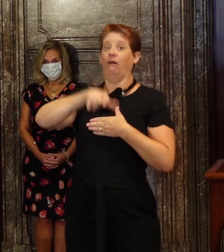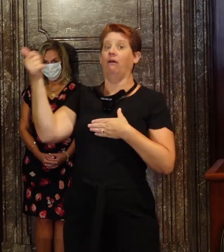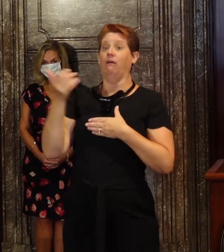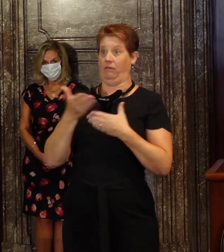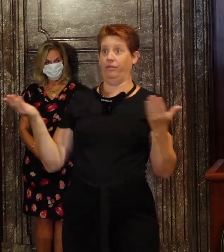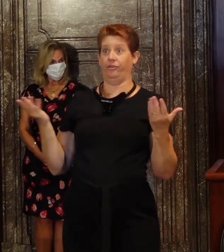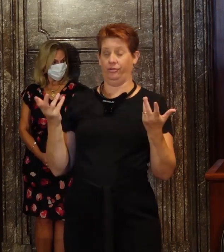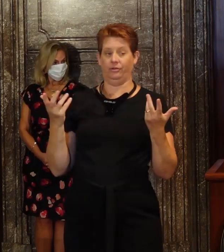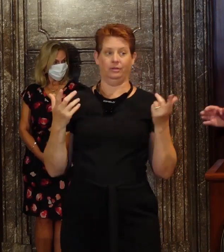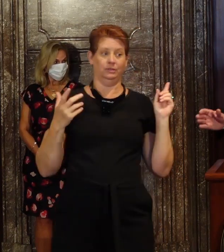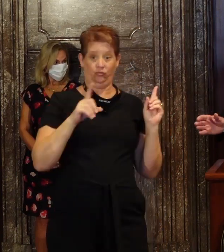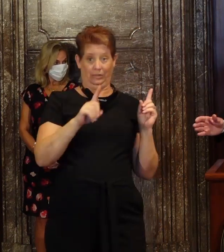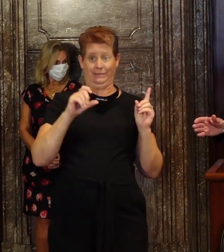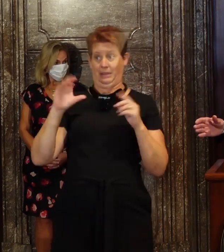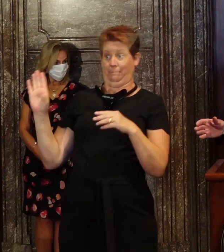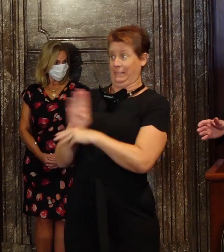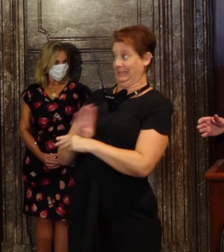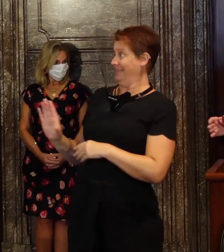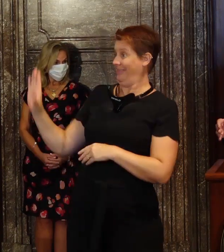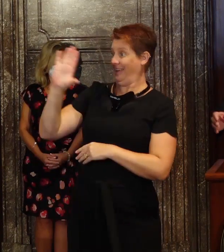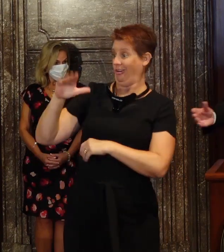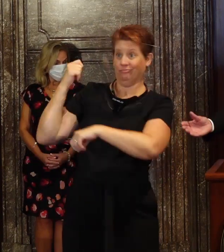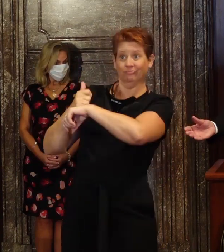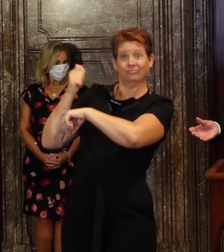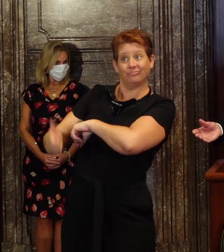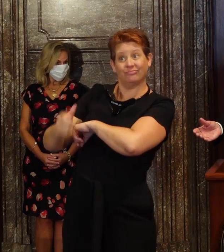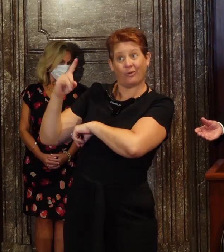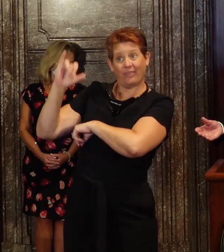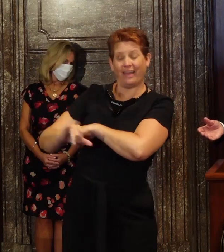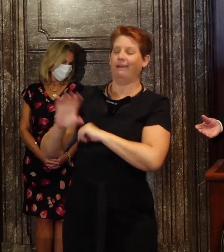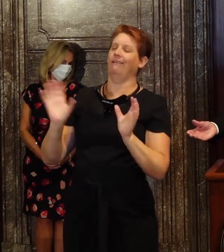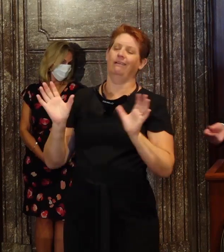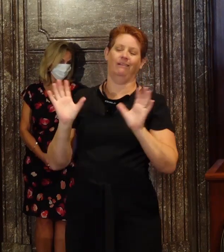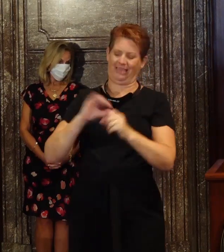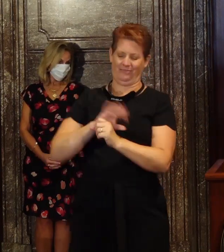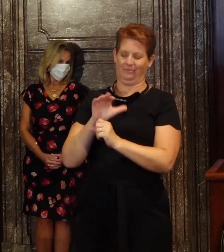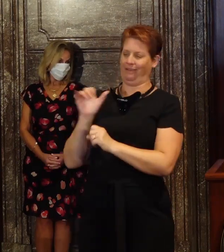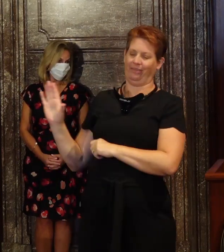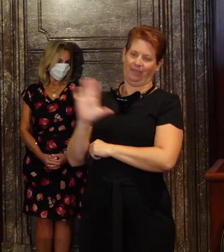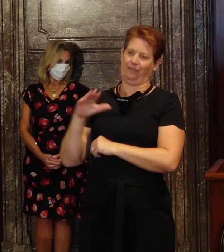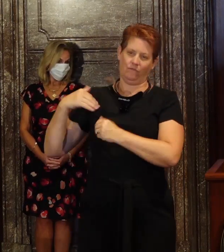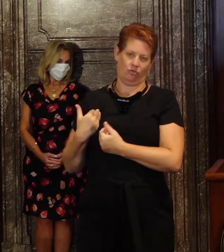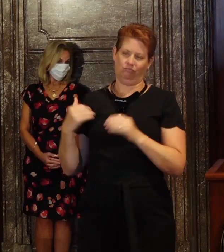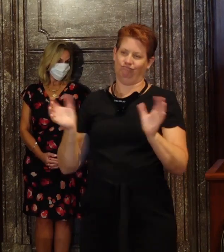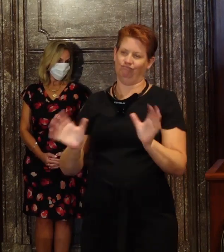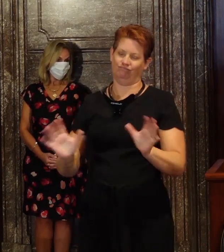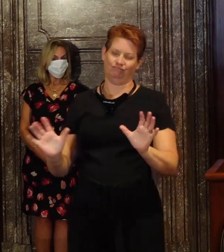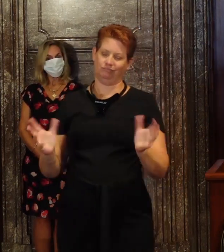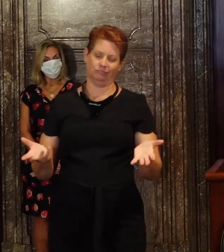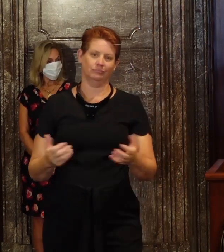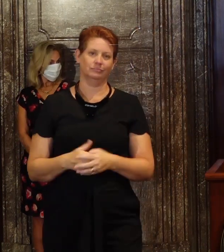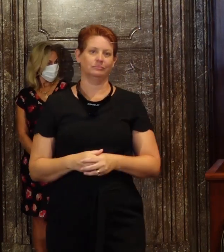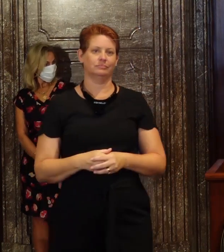it was not the business's fault that this virus came along and that they had to close down or restrict